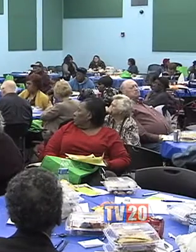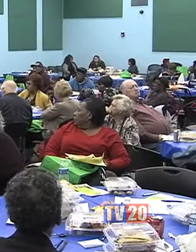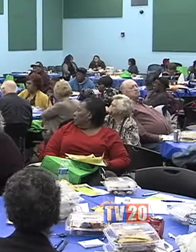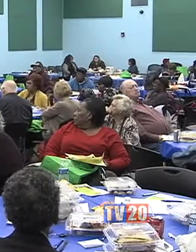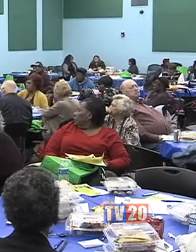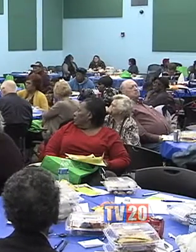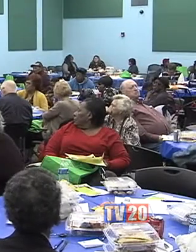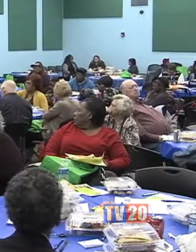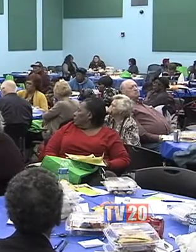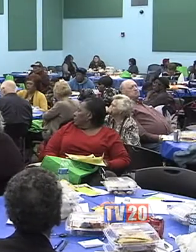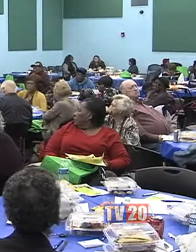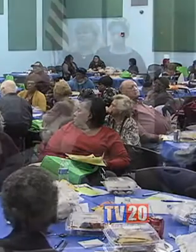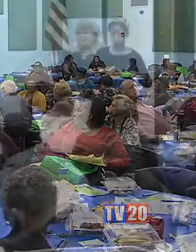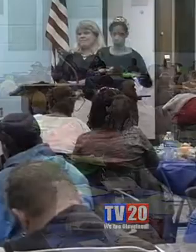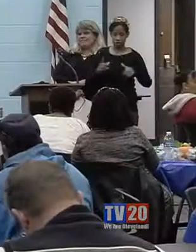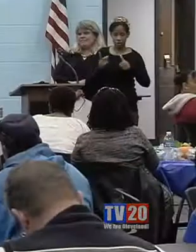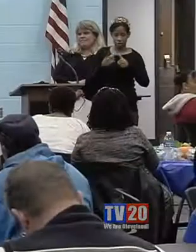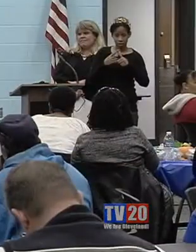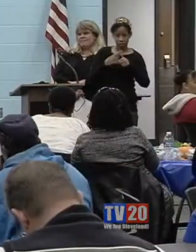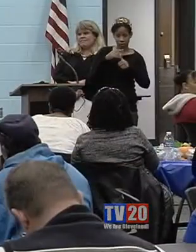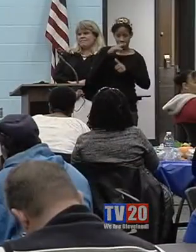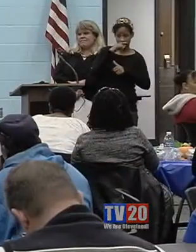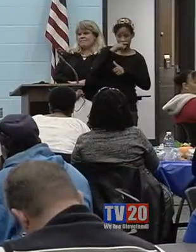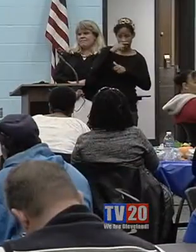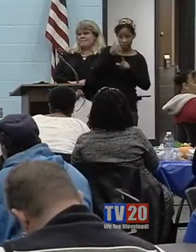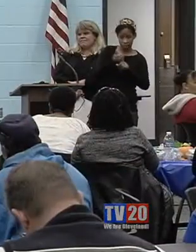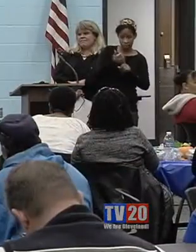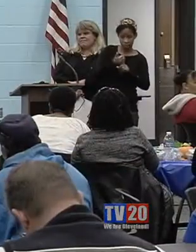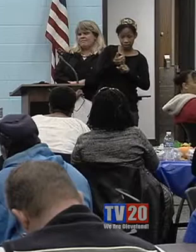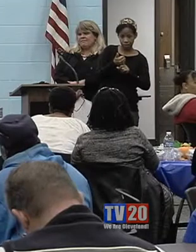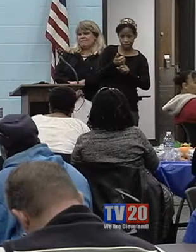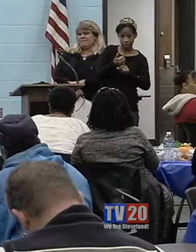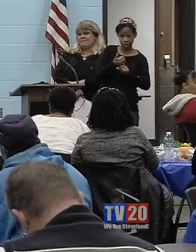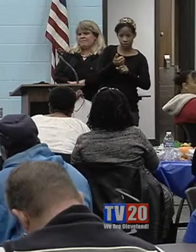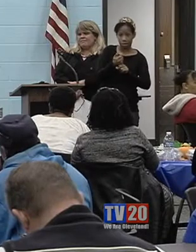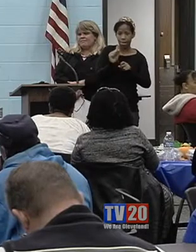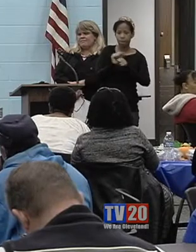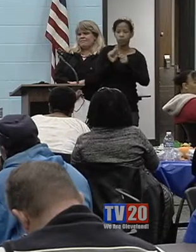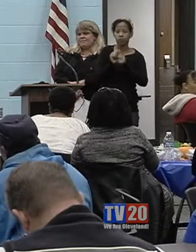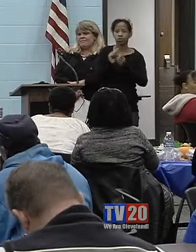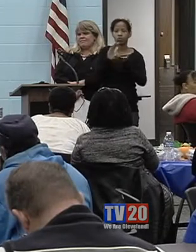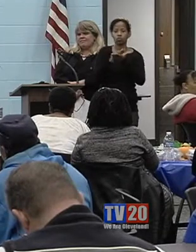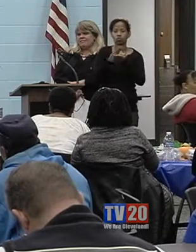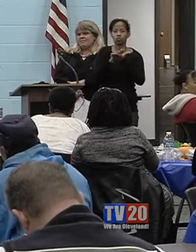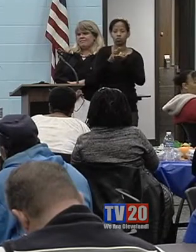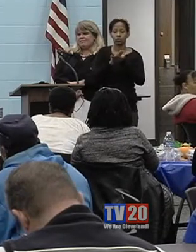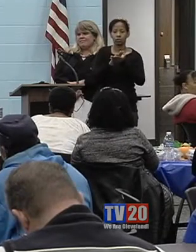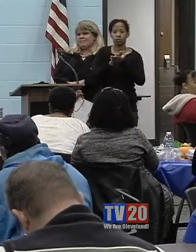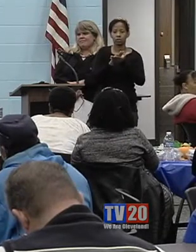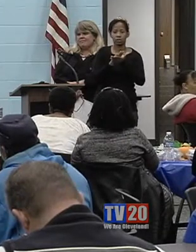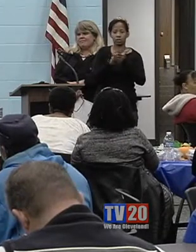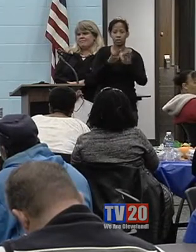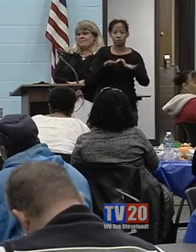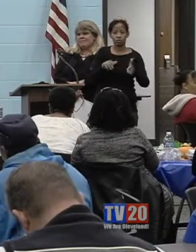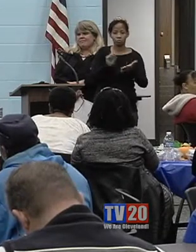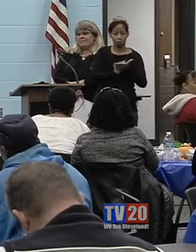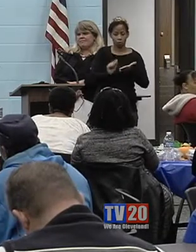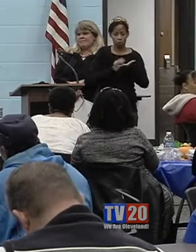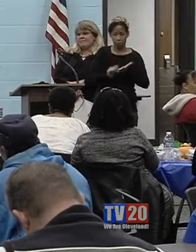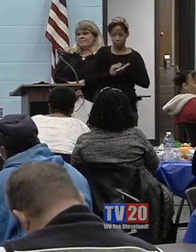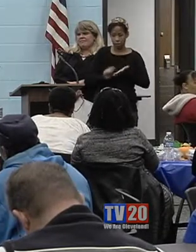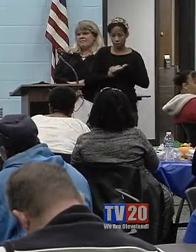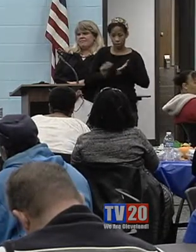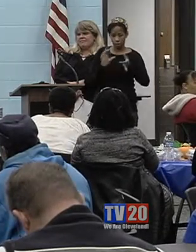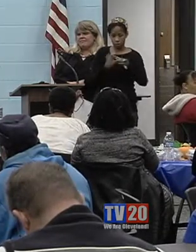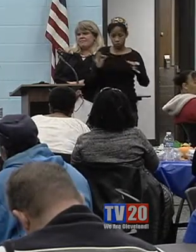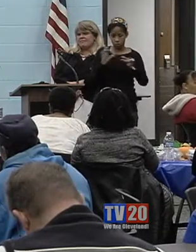for children. The first one, we worked with the schools, and the children were right about what you're talking about,